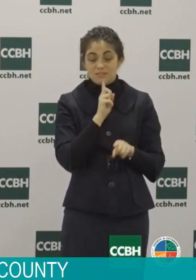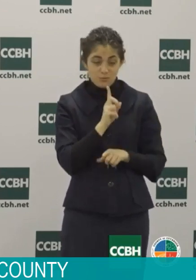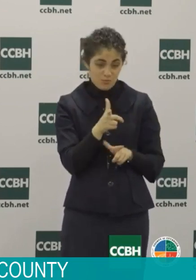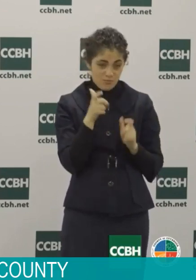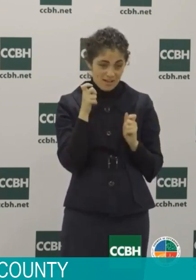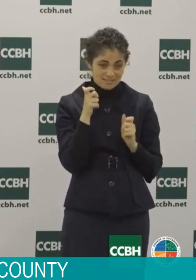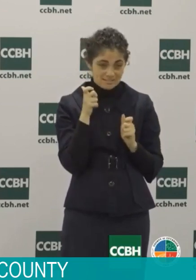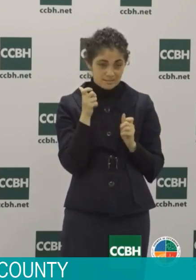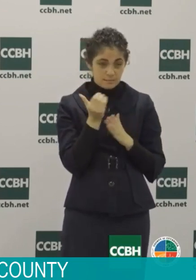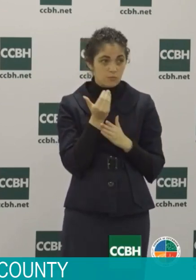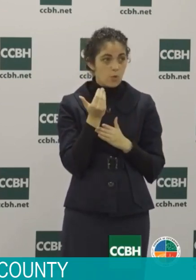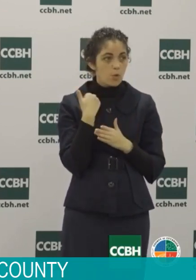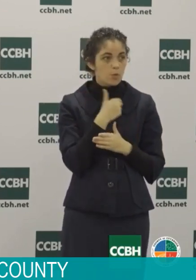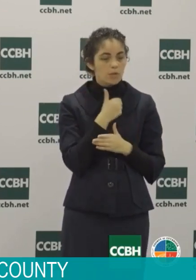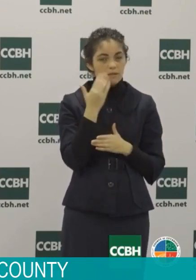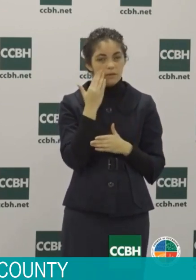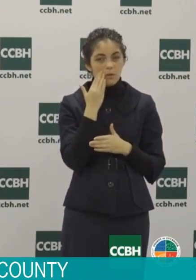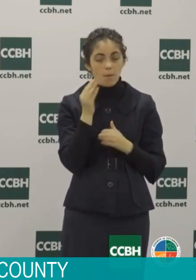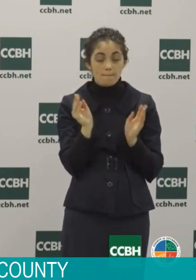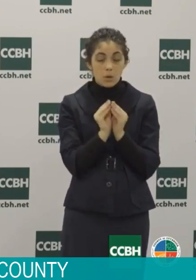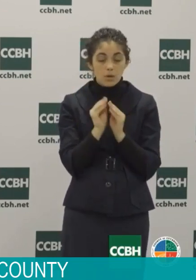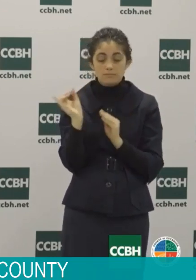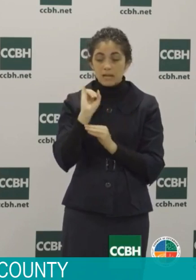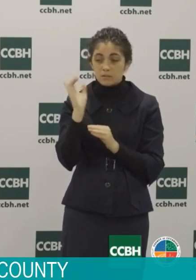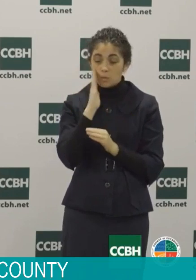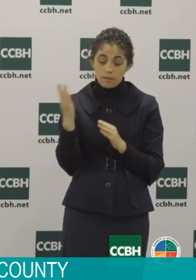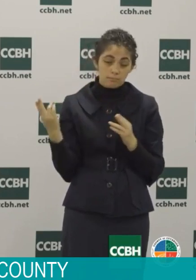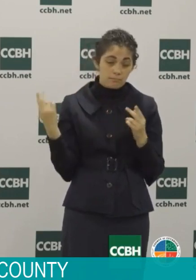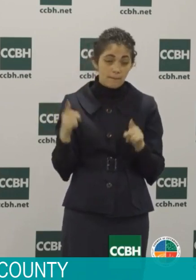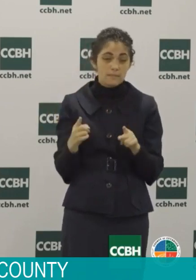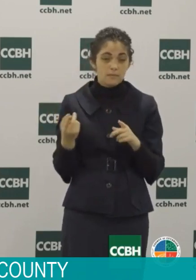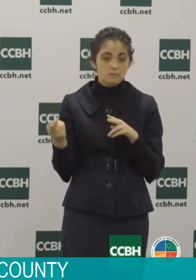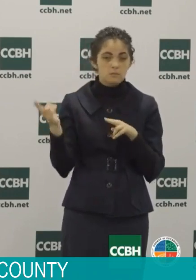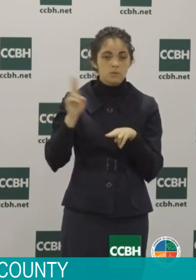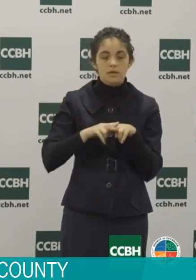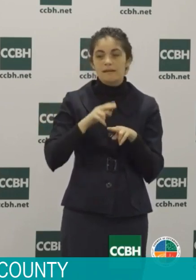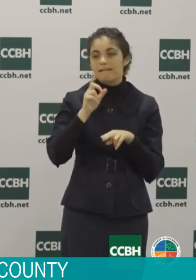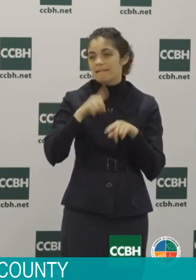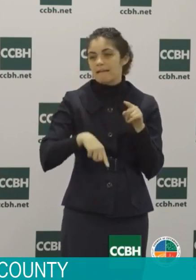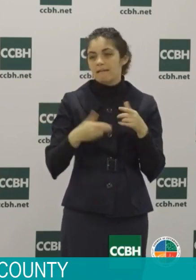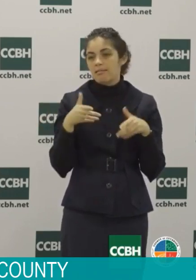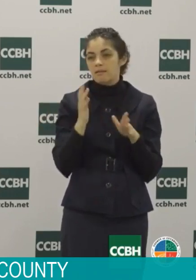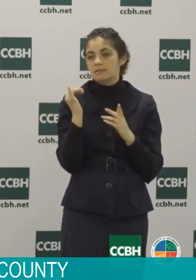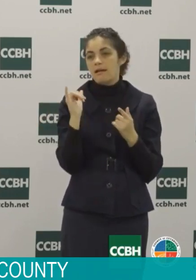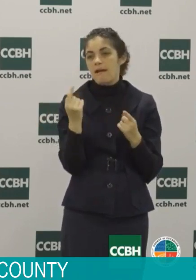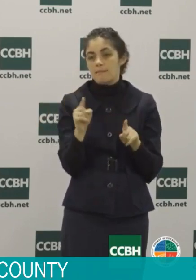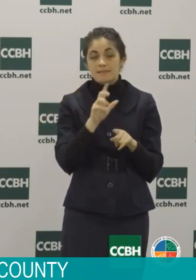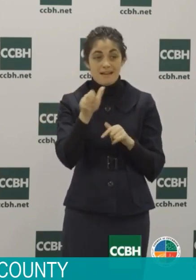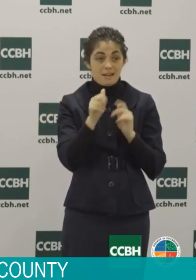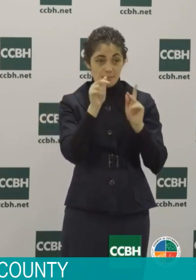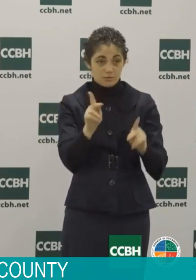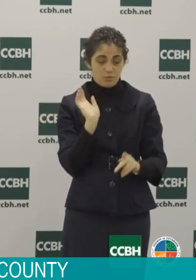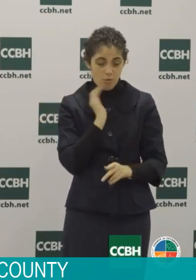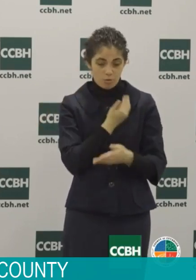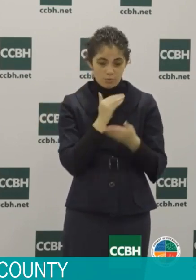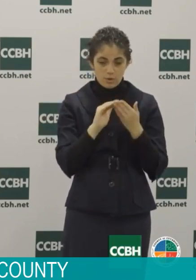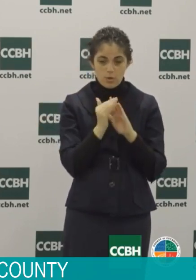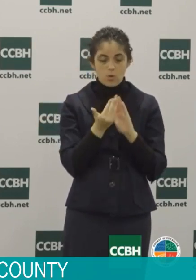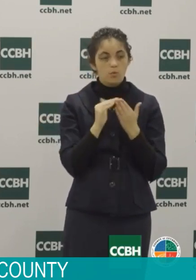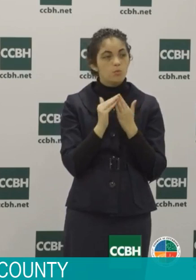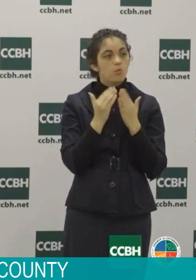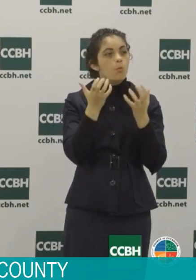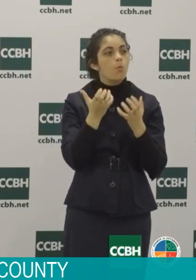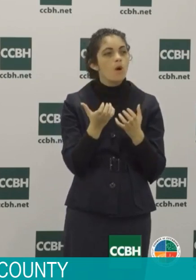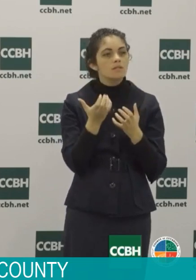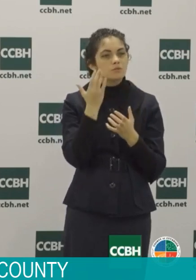quickly, we will have a resurgence of infections, and we can't afford that for anyone in our community. So we want to leave you this